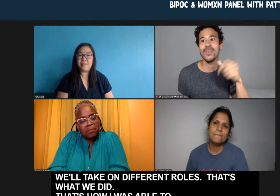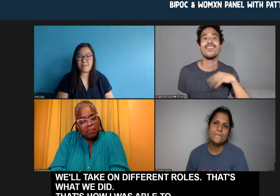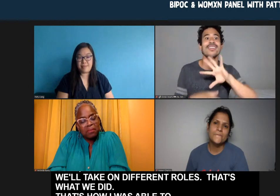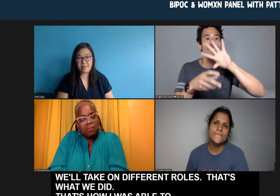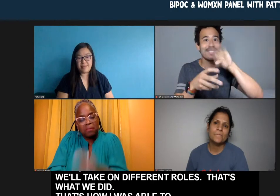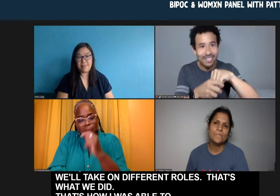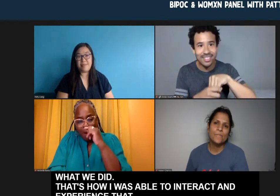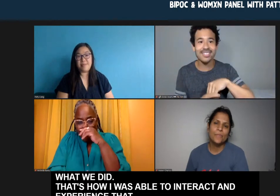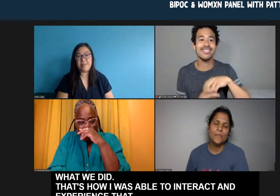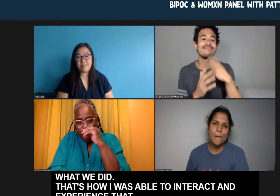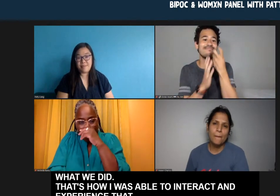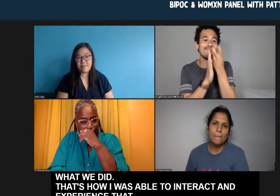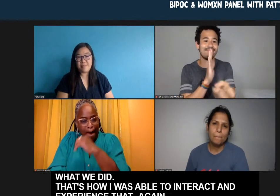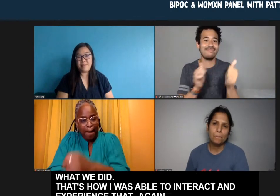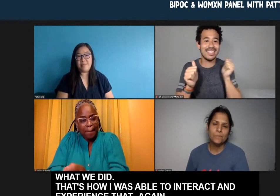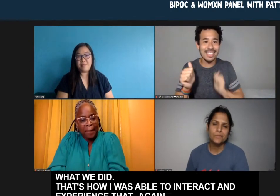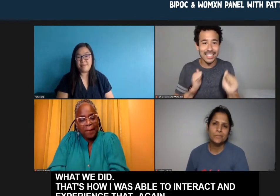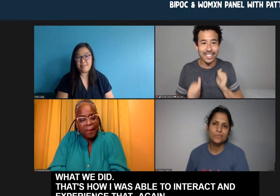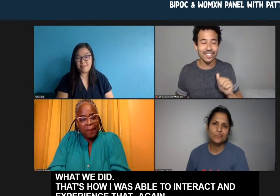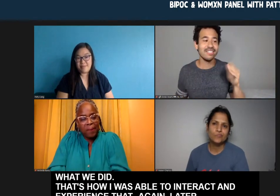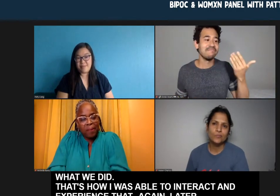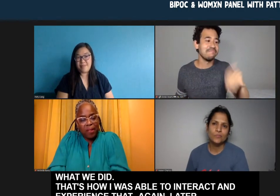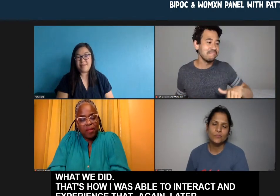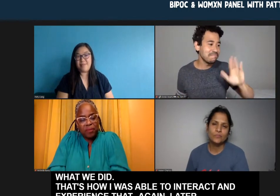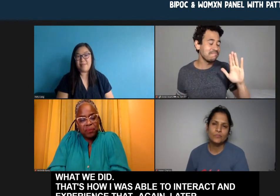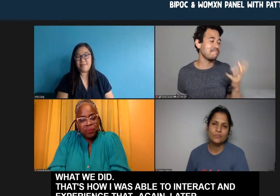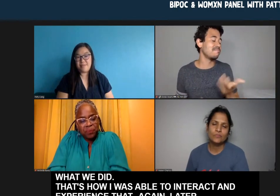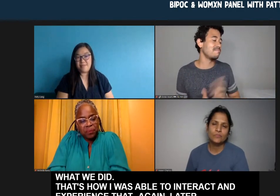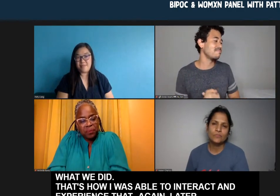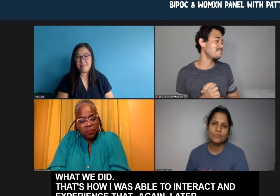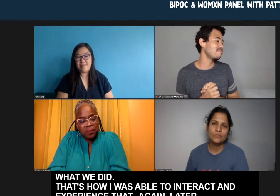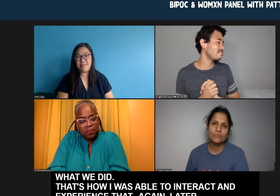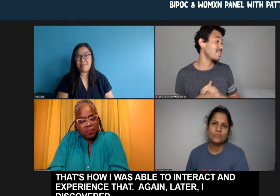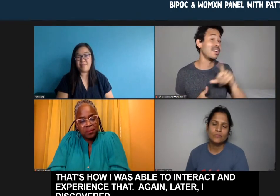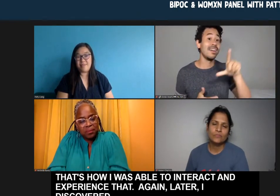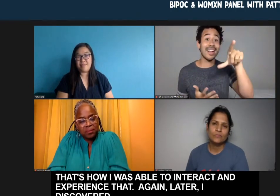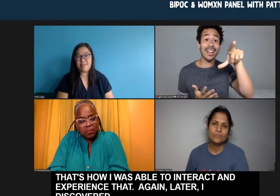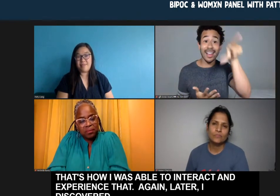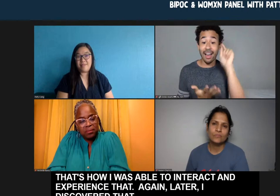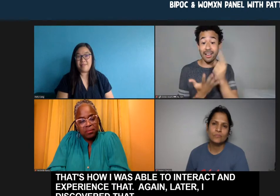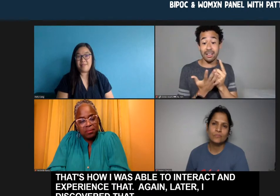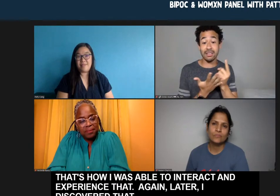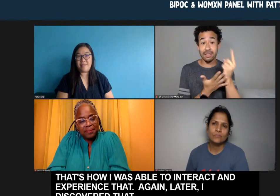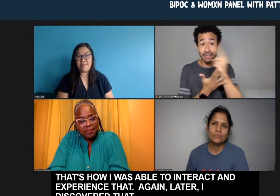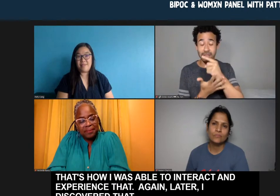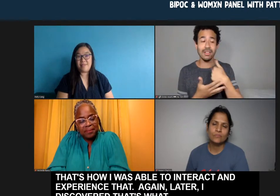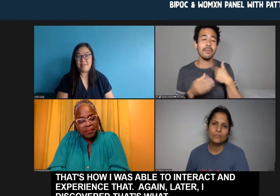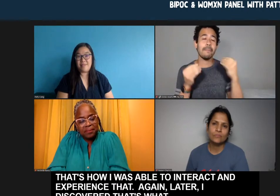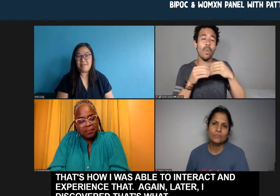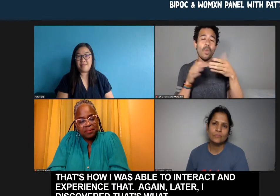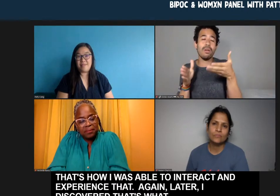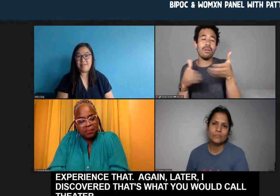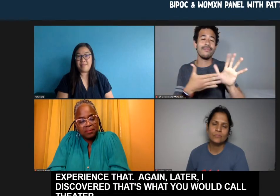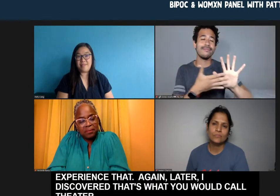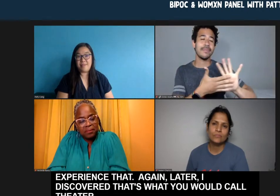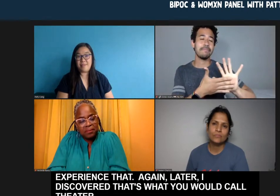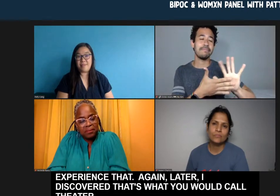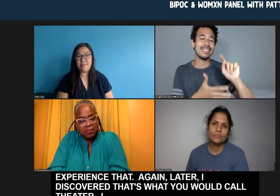And again, later it was that I discovered that's what you would call theater. And so I became immersed in that. And when I was going to Gallaudet,